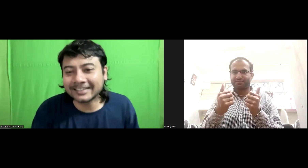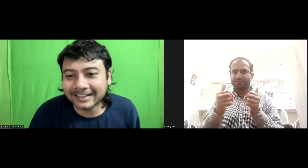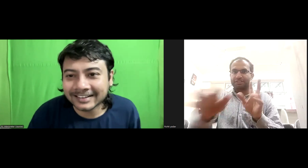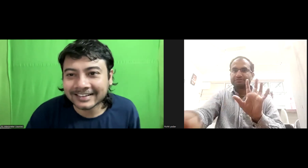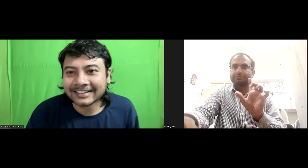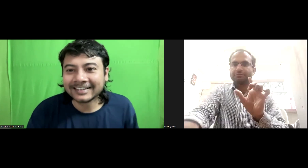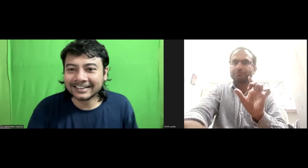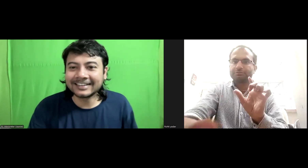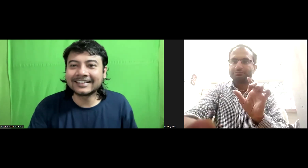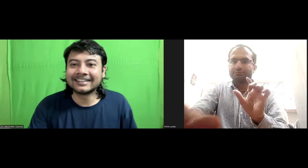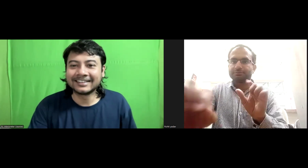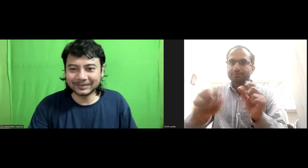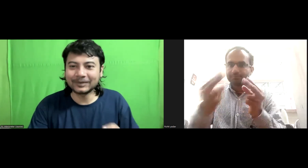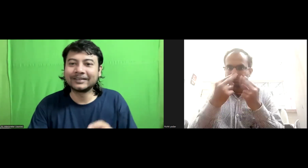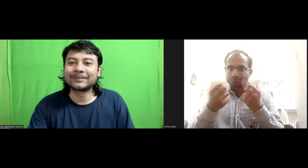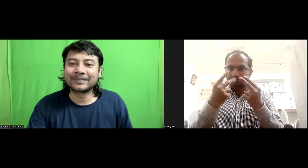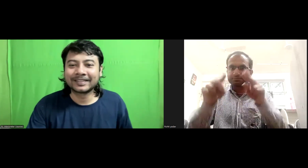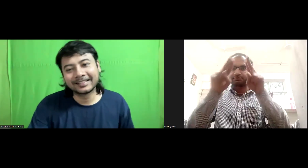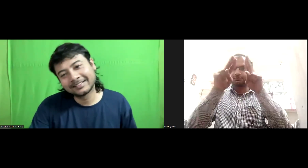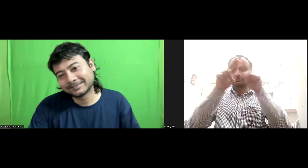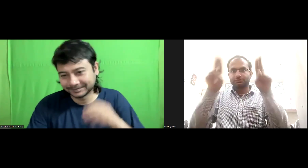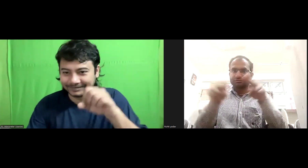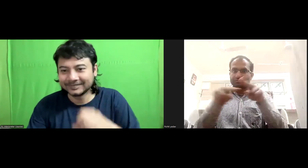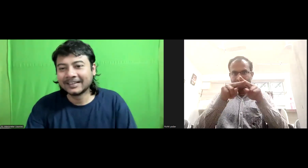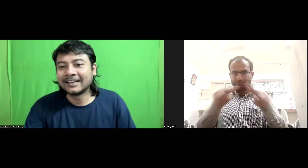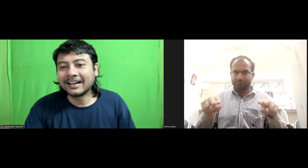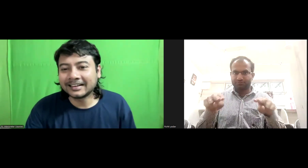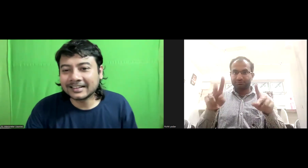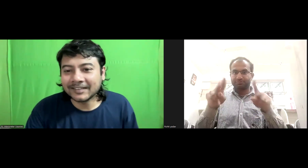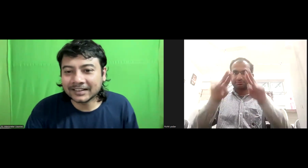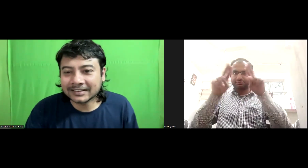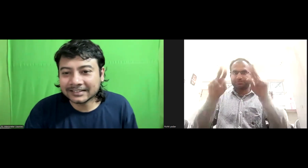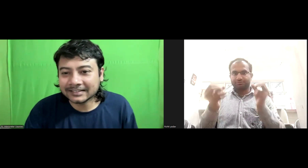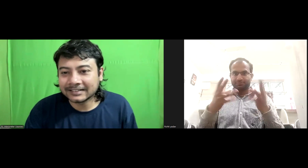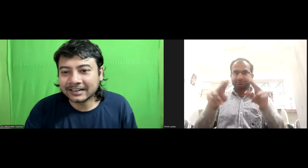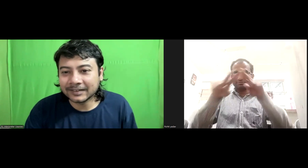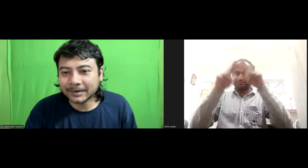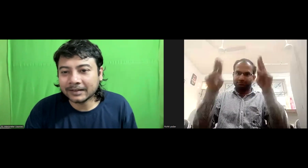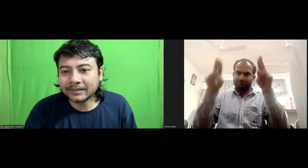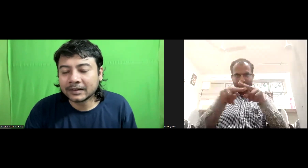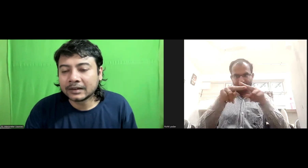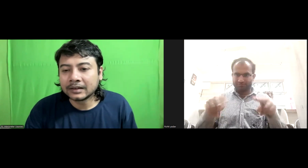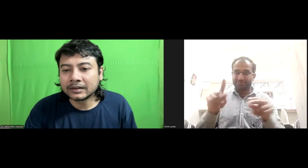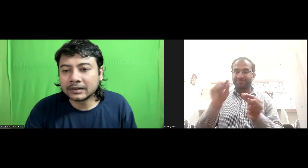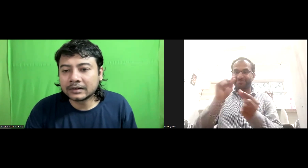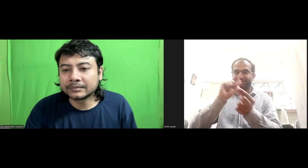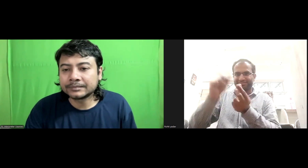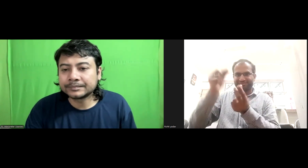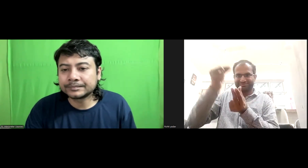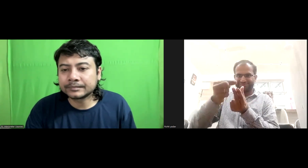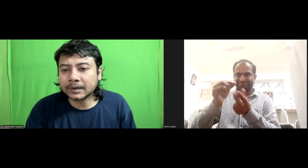Sorry, lot of Hare time Krishna. then. Yeah, that's what. Hare Krishna Mataji, Dandavat Pranam.